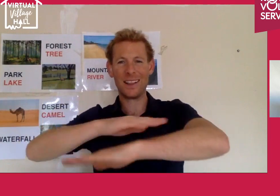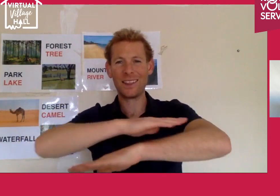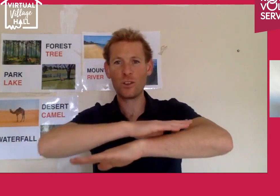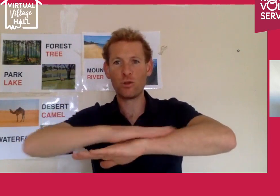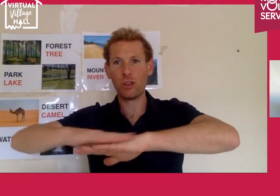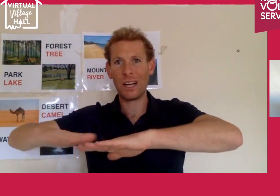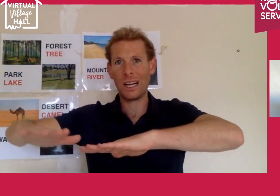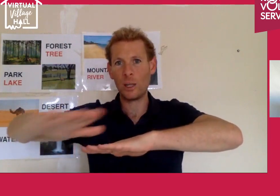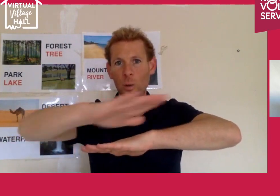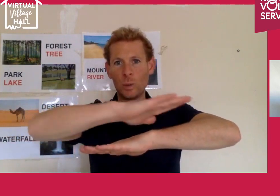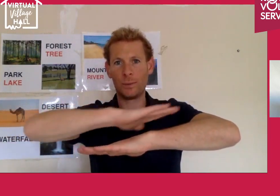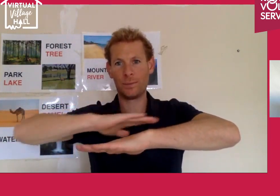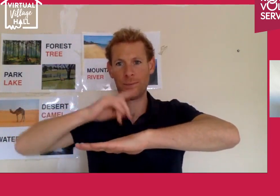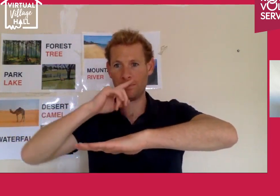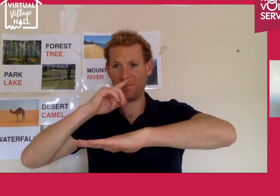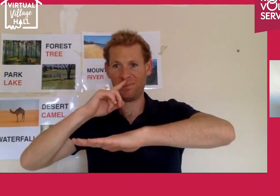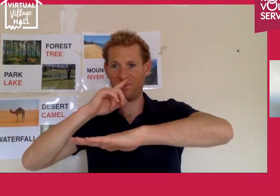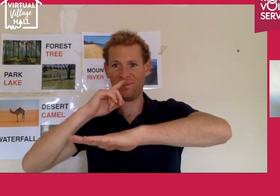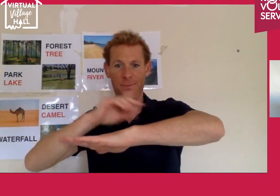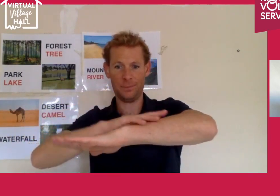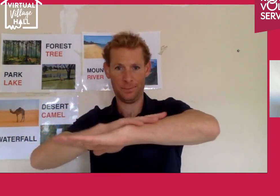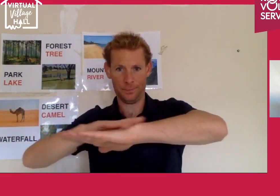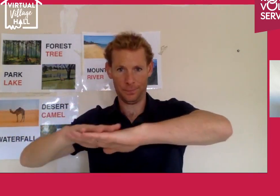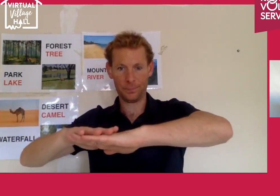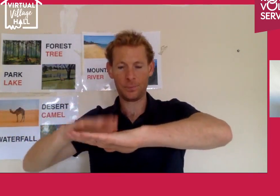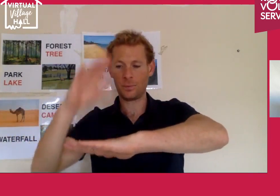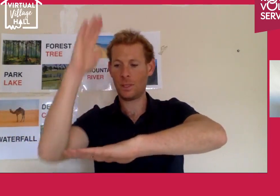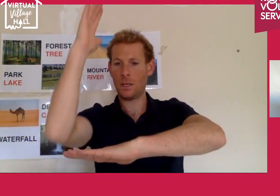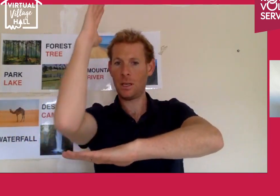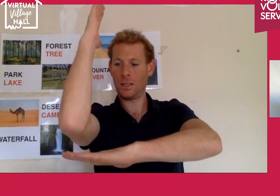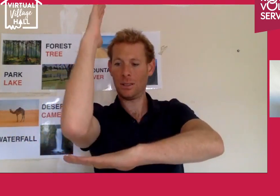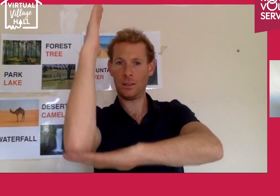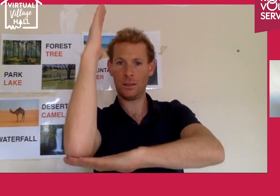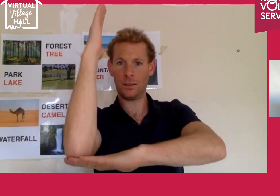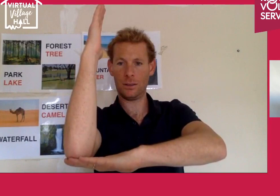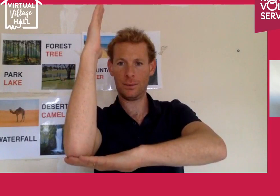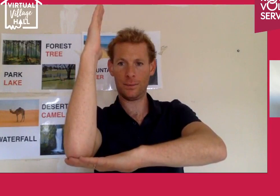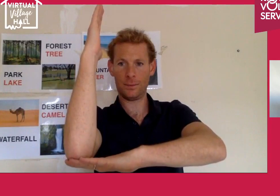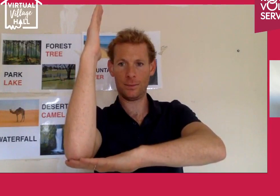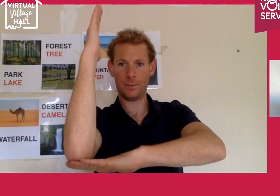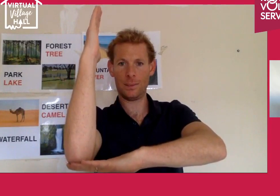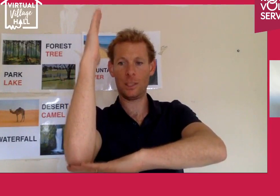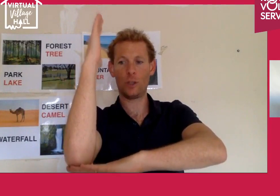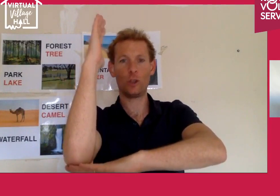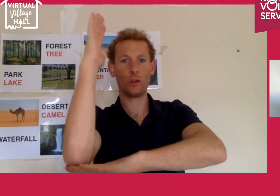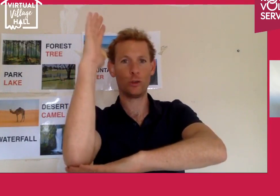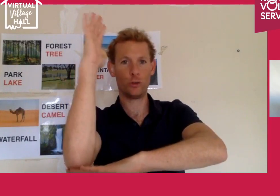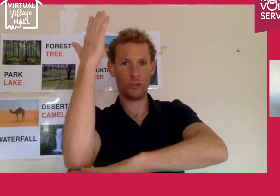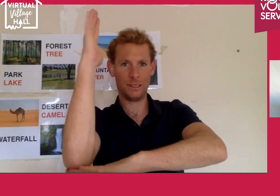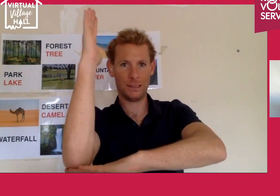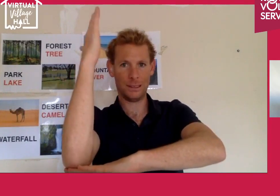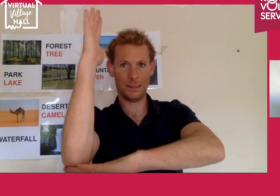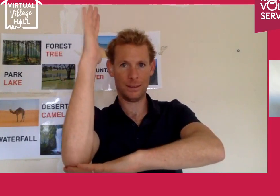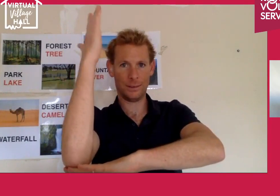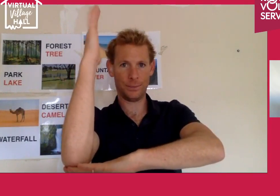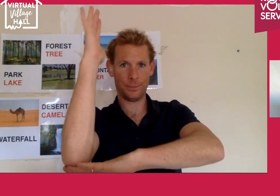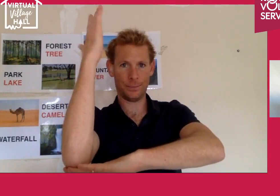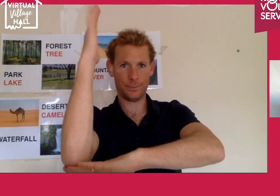yeah, so use your base as the ground and the land. You use one arm to represent the ground and the other for the roots of the tree to base